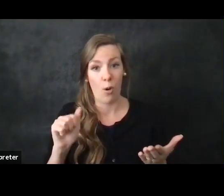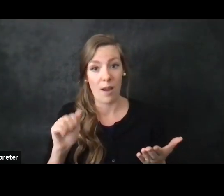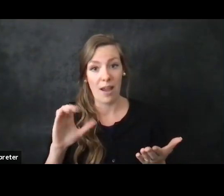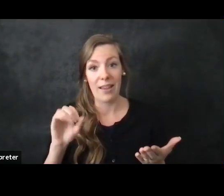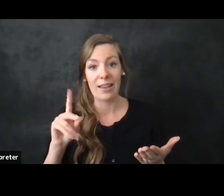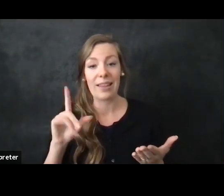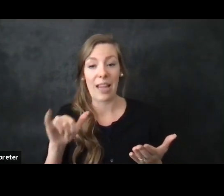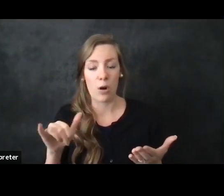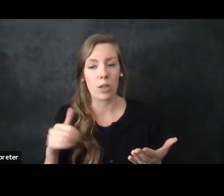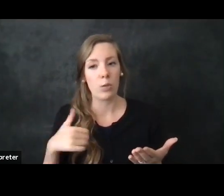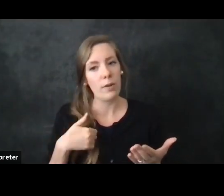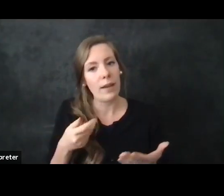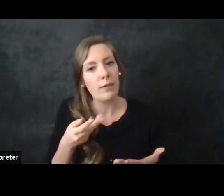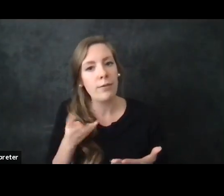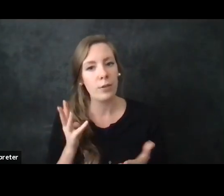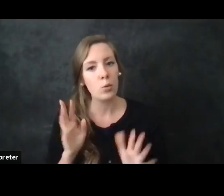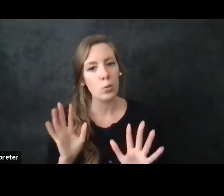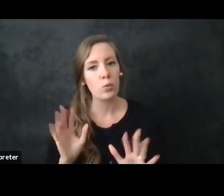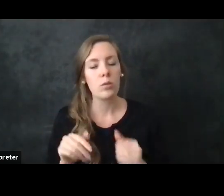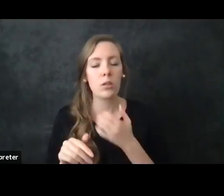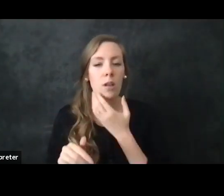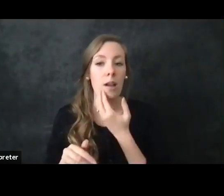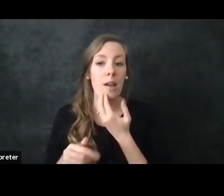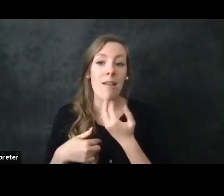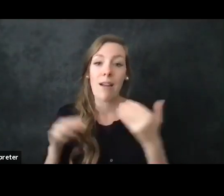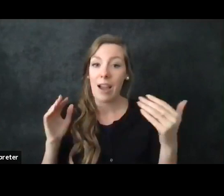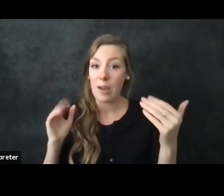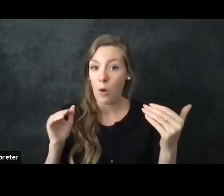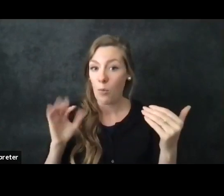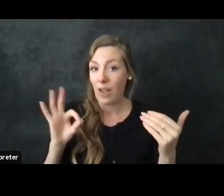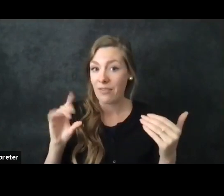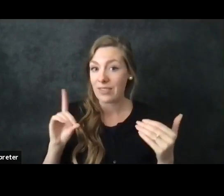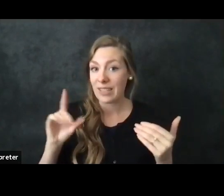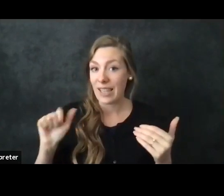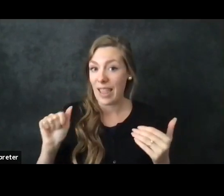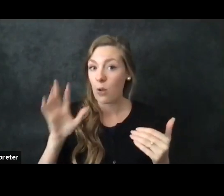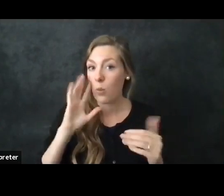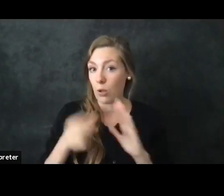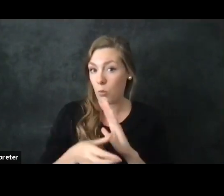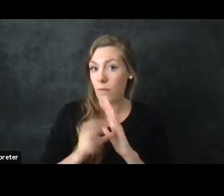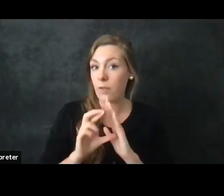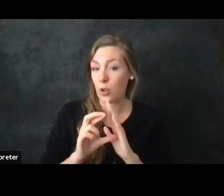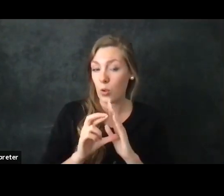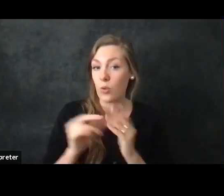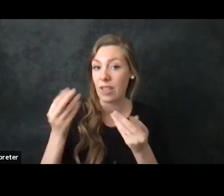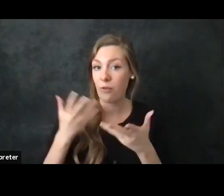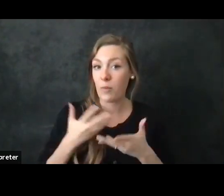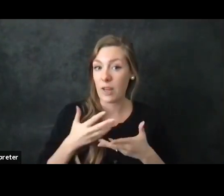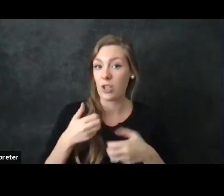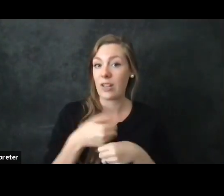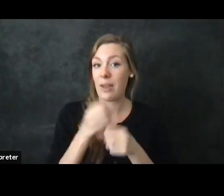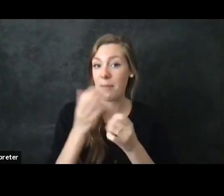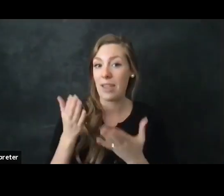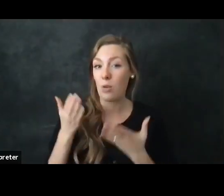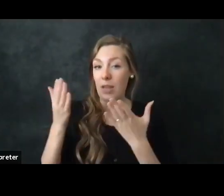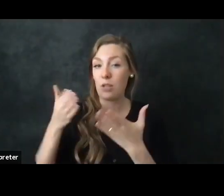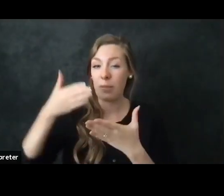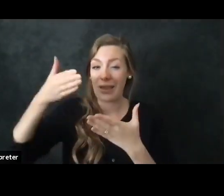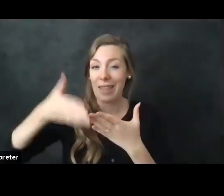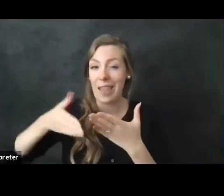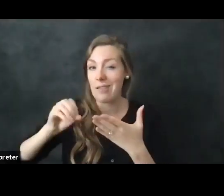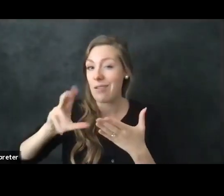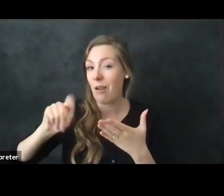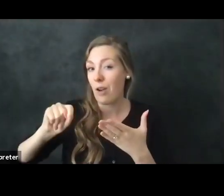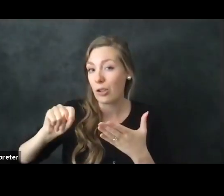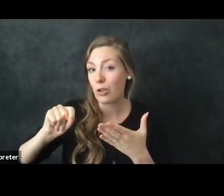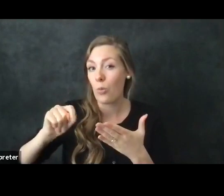pediatric cases. I'm hopeful that the FDA will review the data from the Pfizer study and make a recommendation by late October or